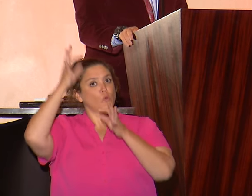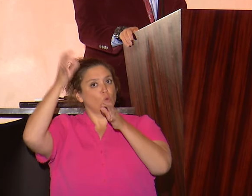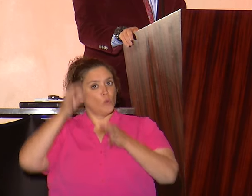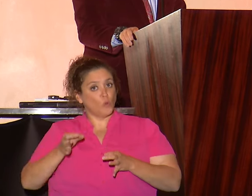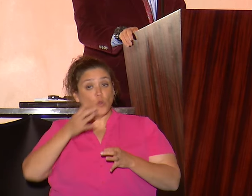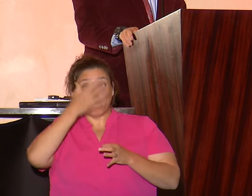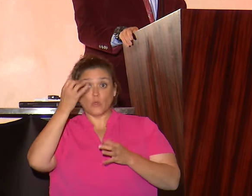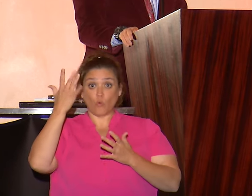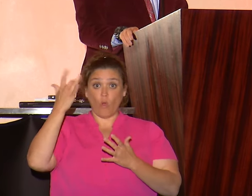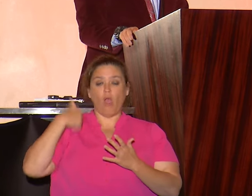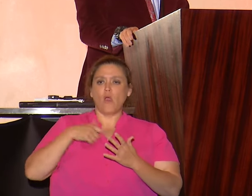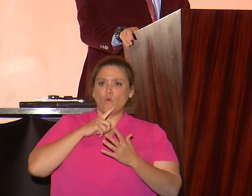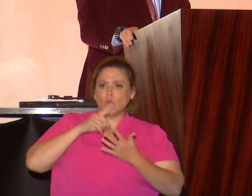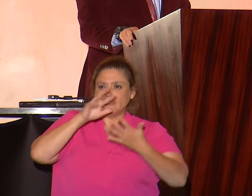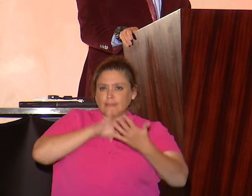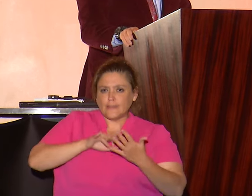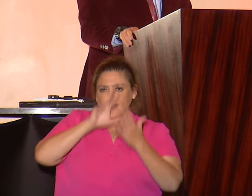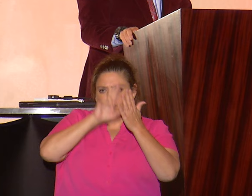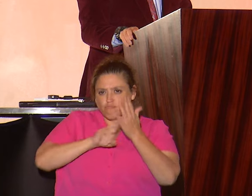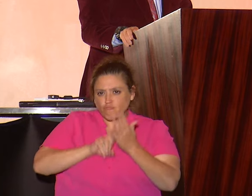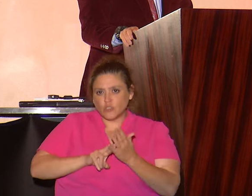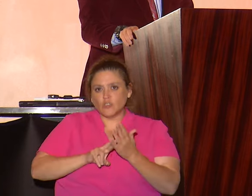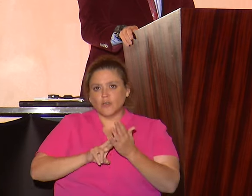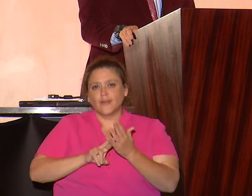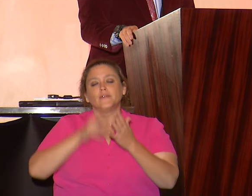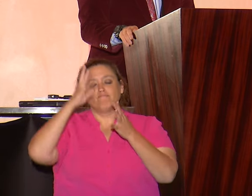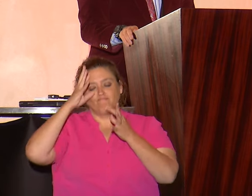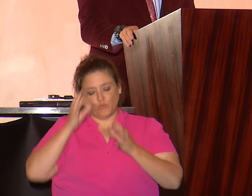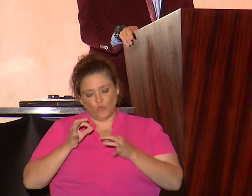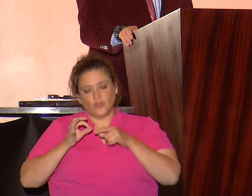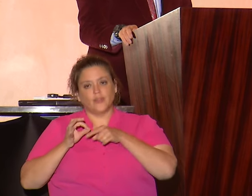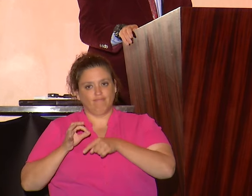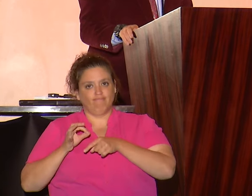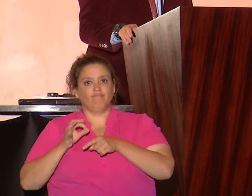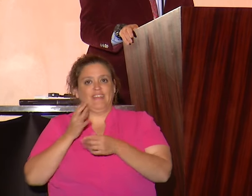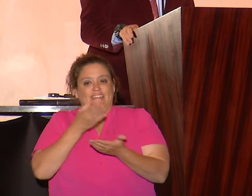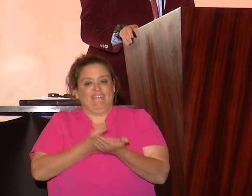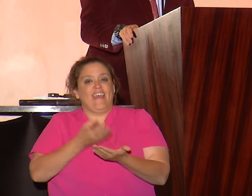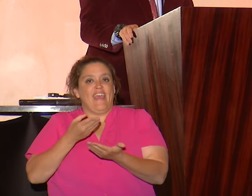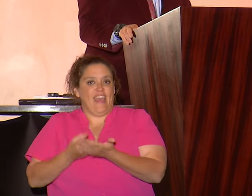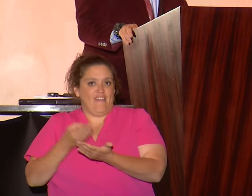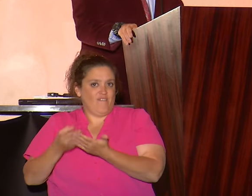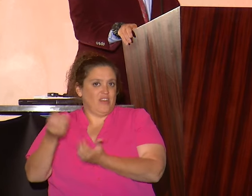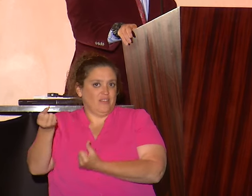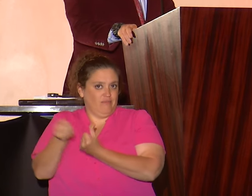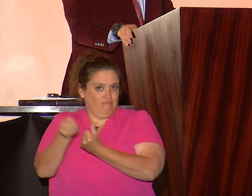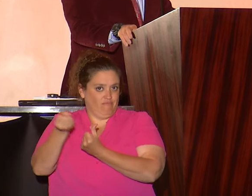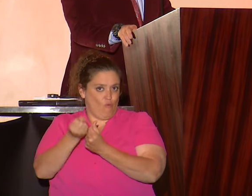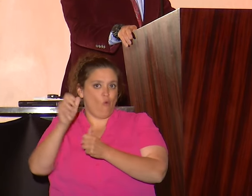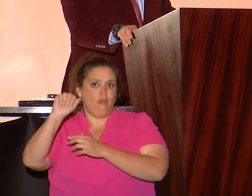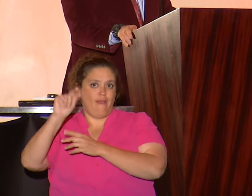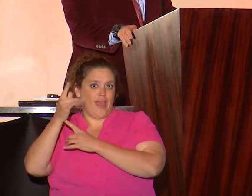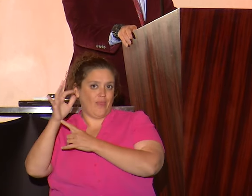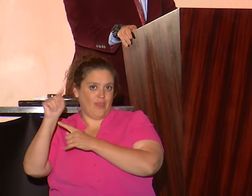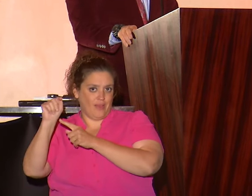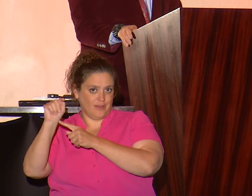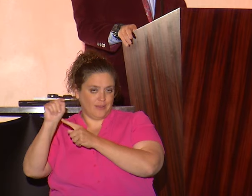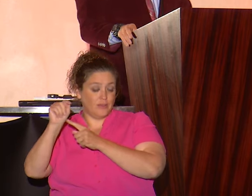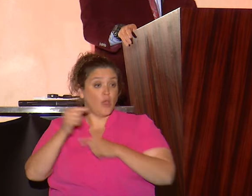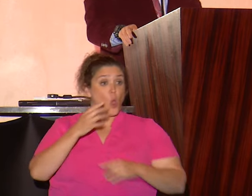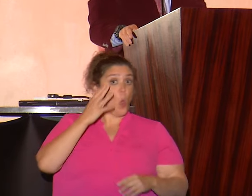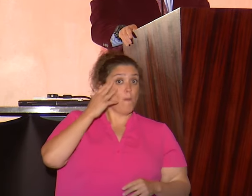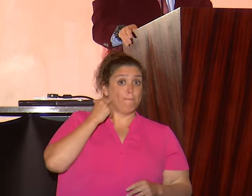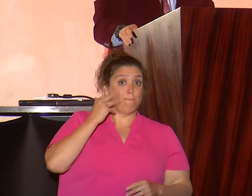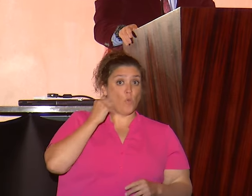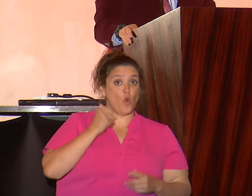and analysis has shown to be warranted by the evidence. Mormons attempt to